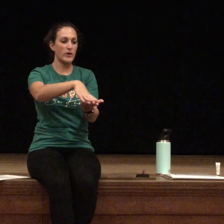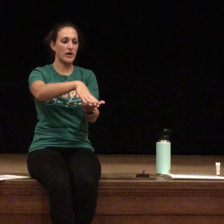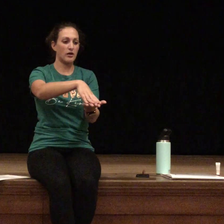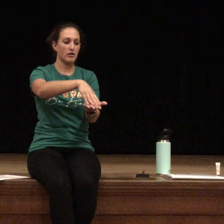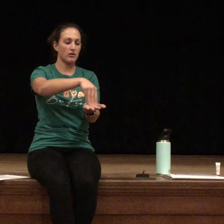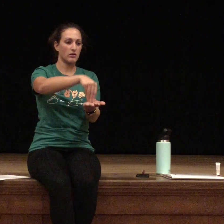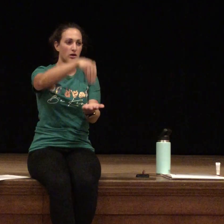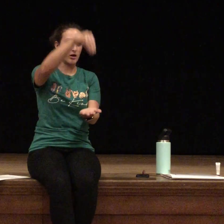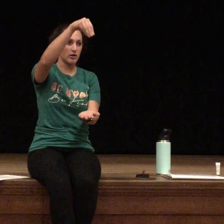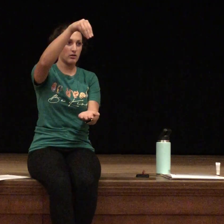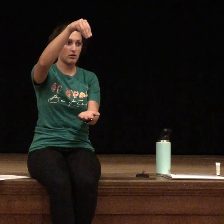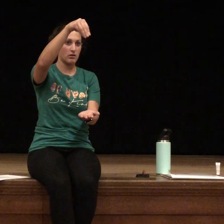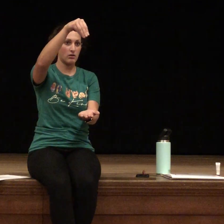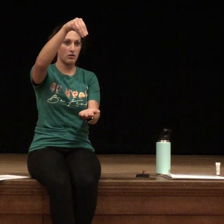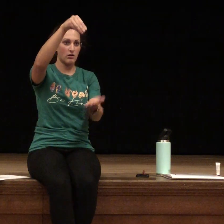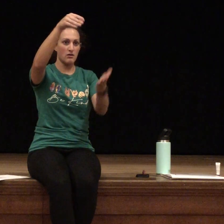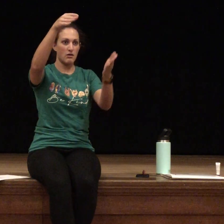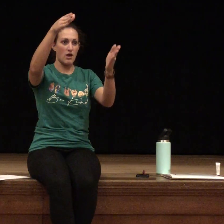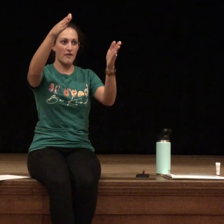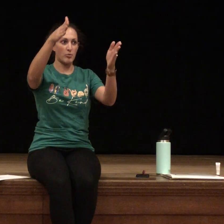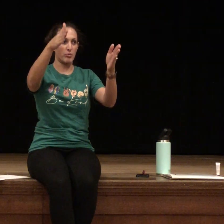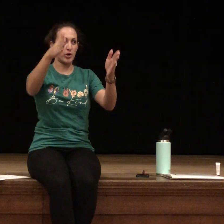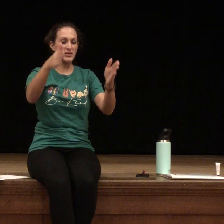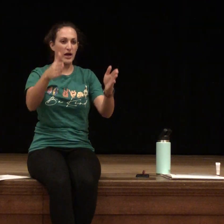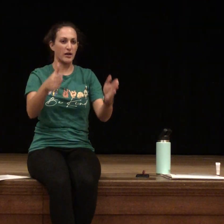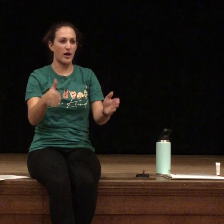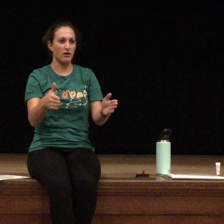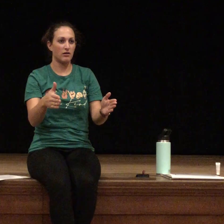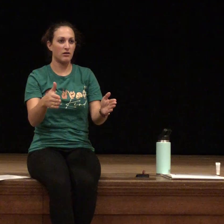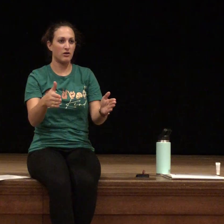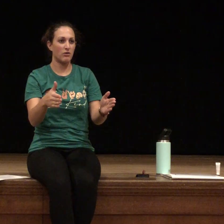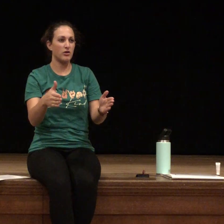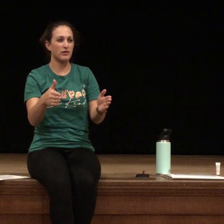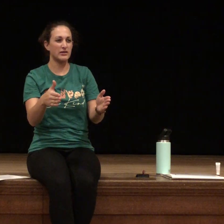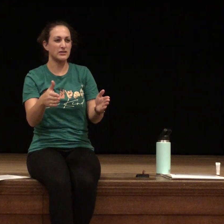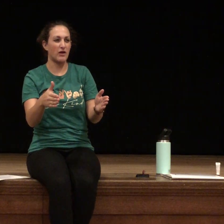did learn and then put person onto that, what do you think that's a sign for?